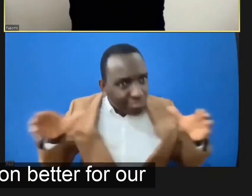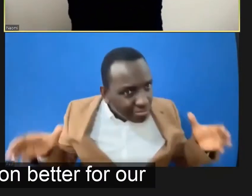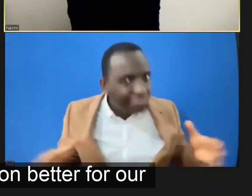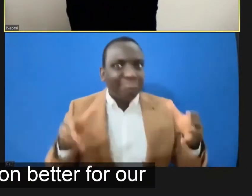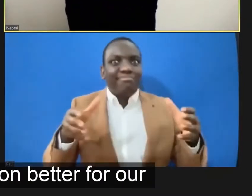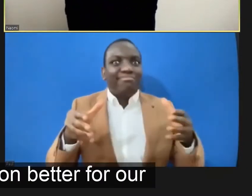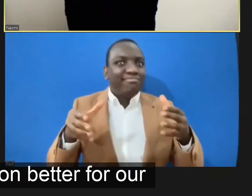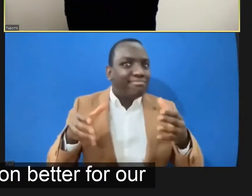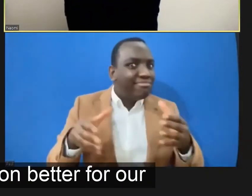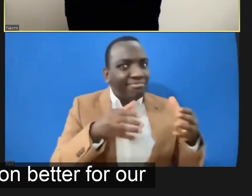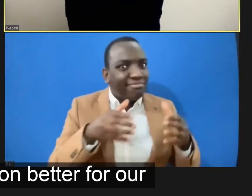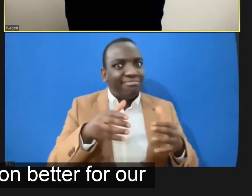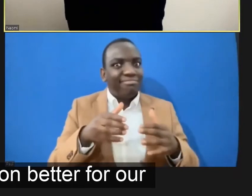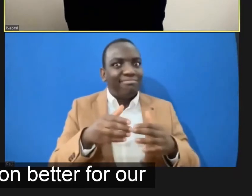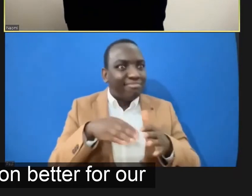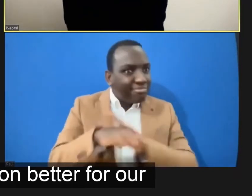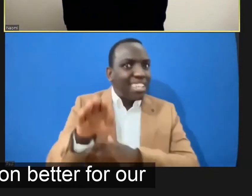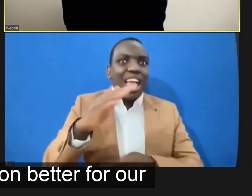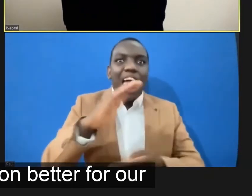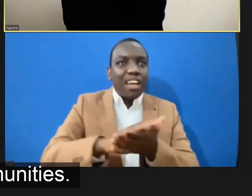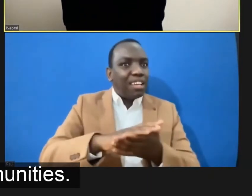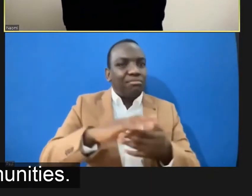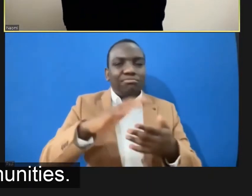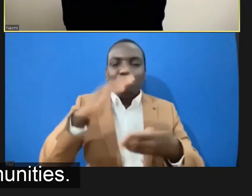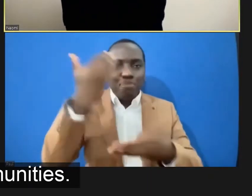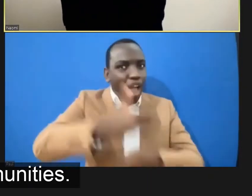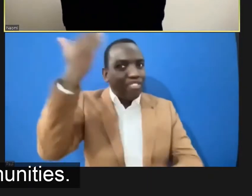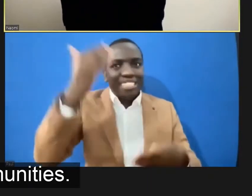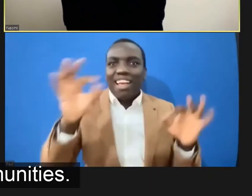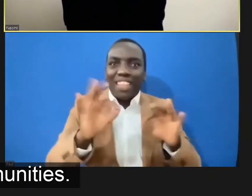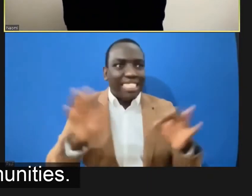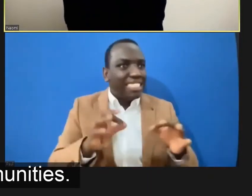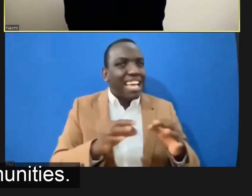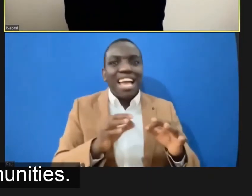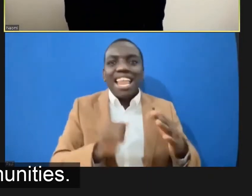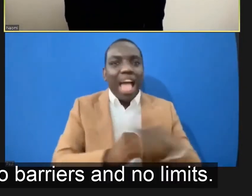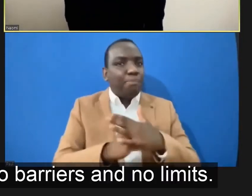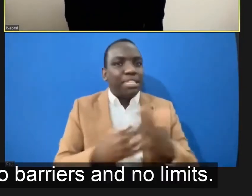together, and we can make the situation better for our collective communities.